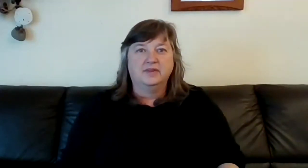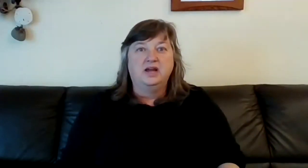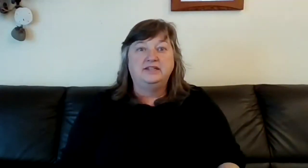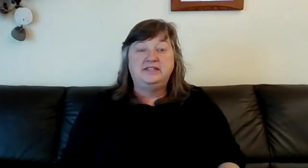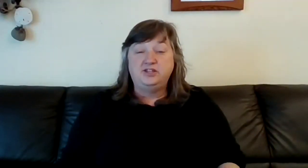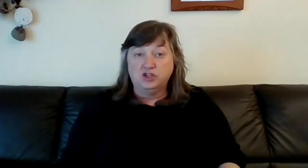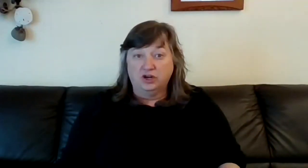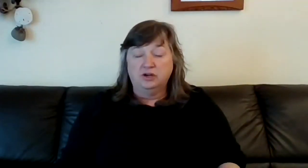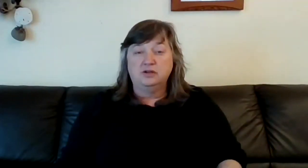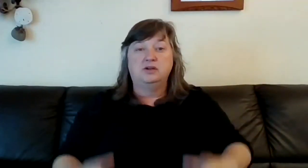A teacher